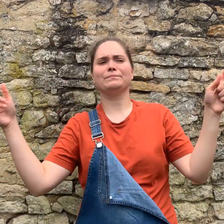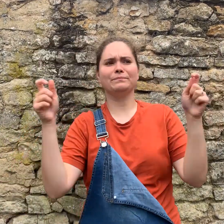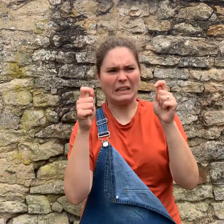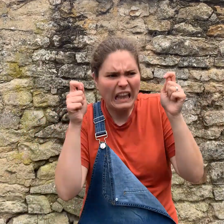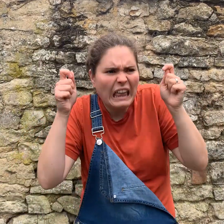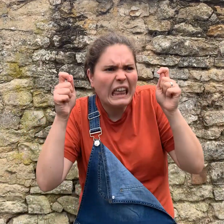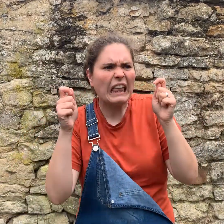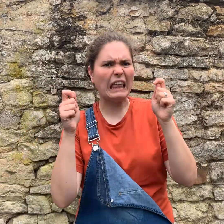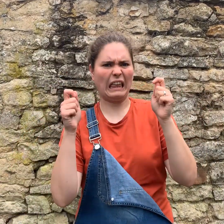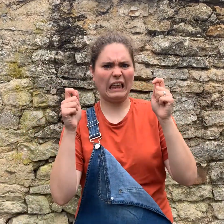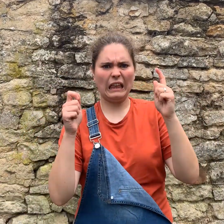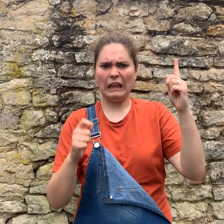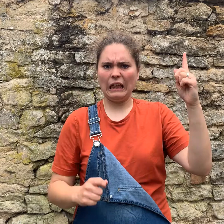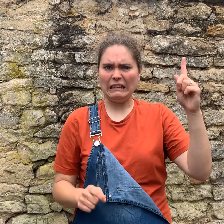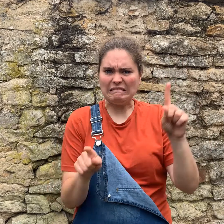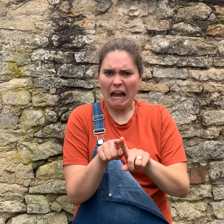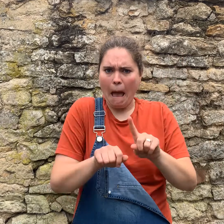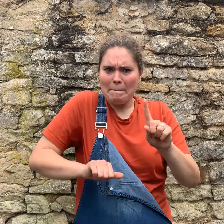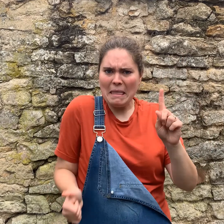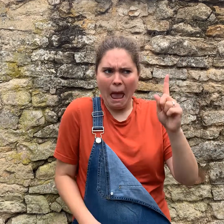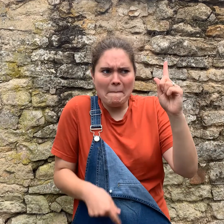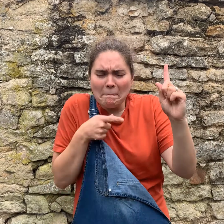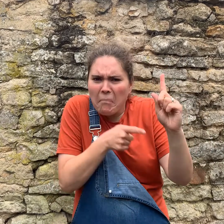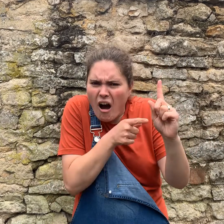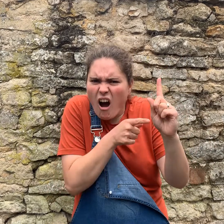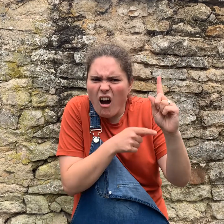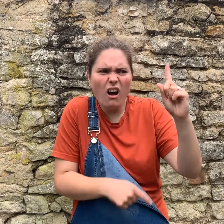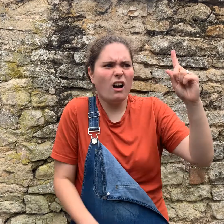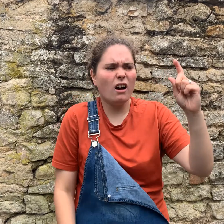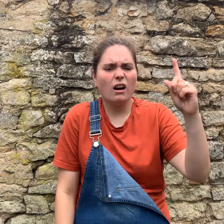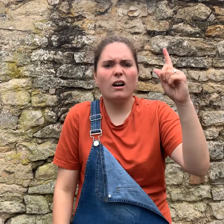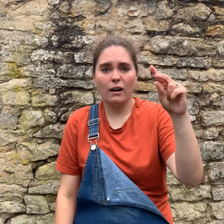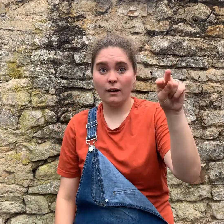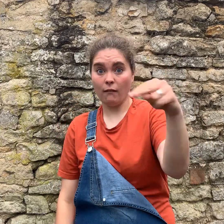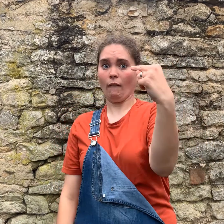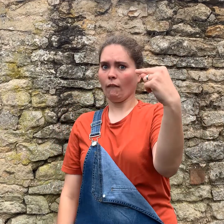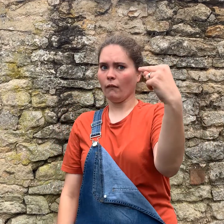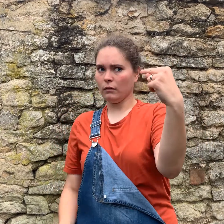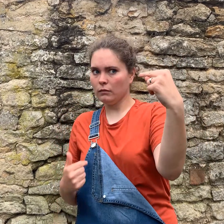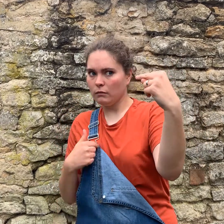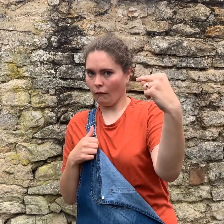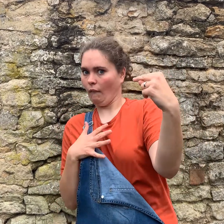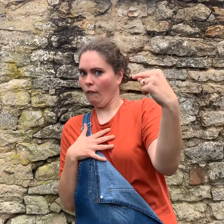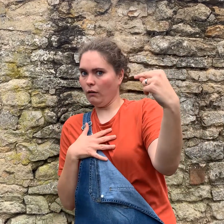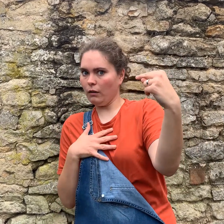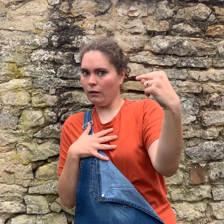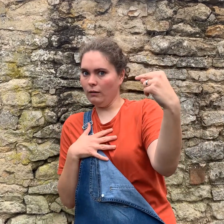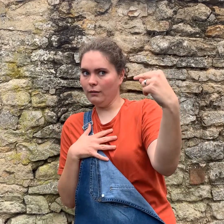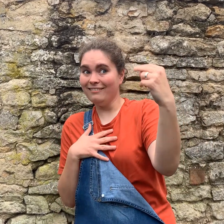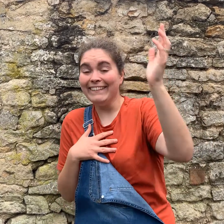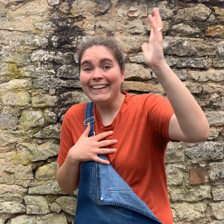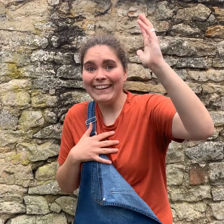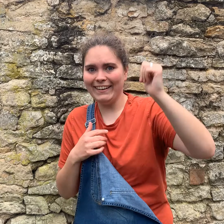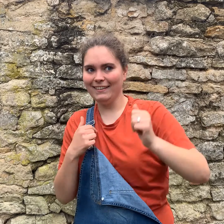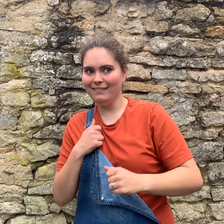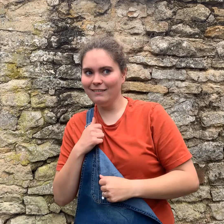curtains and went to my other window and I saw her again. My neighbour arriving home. He did actually see me, so I